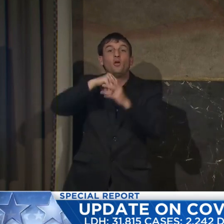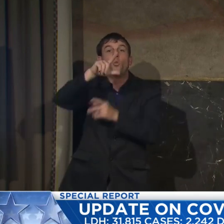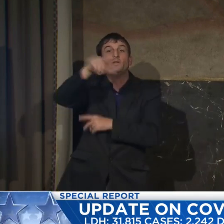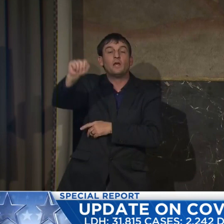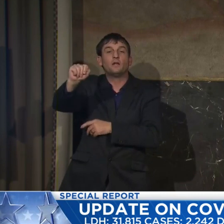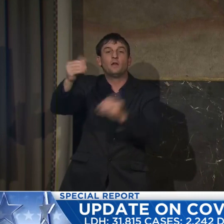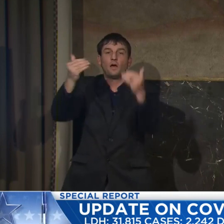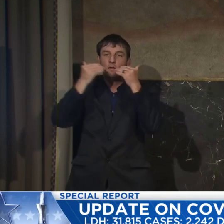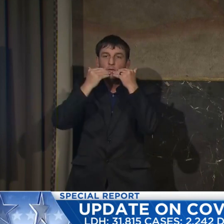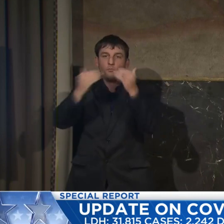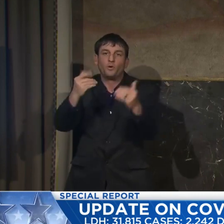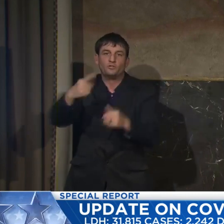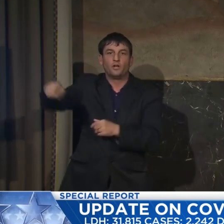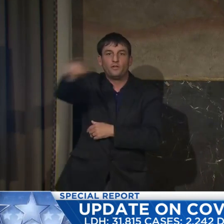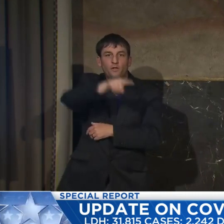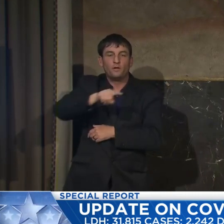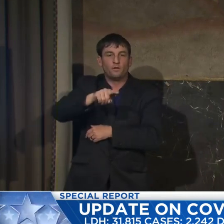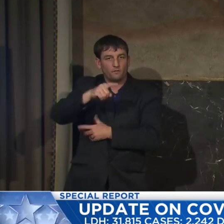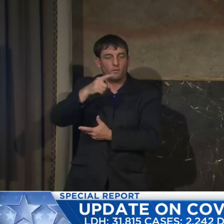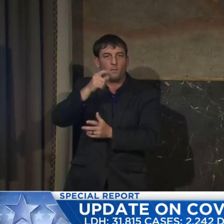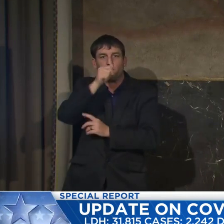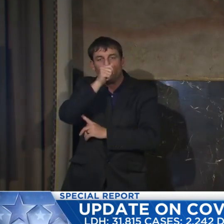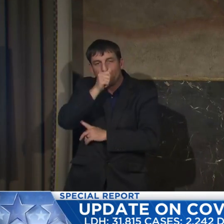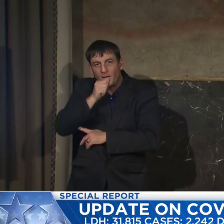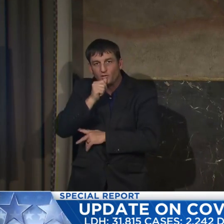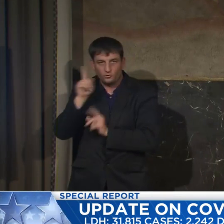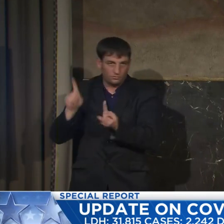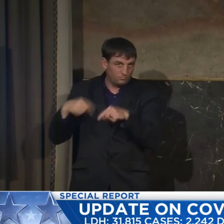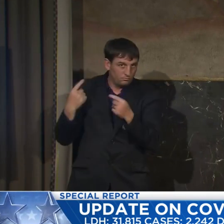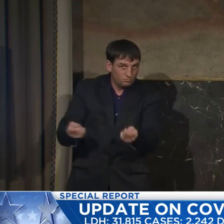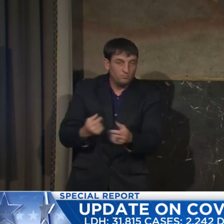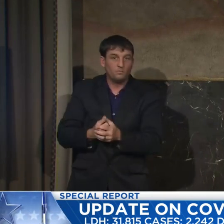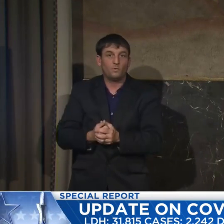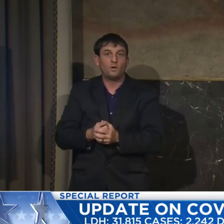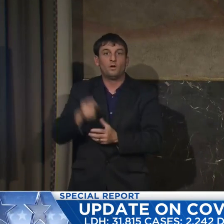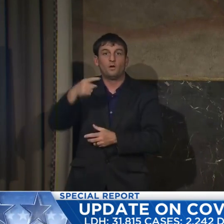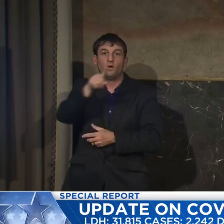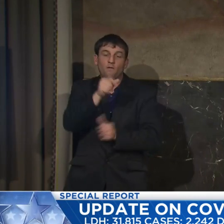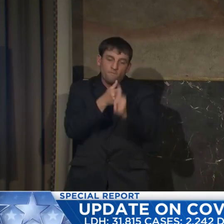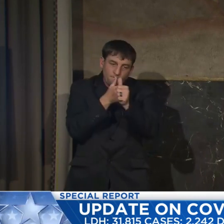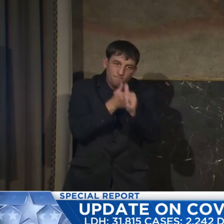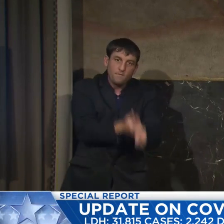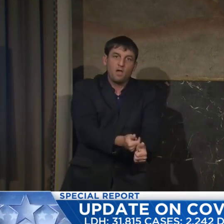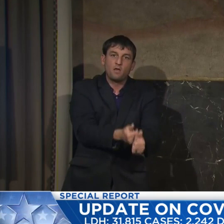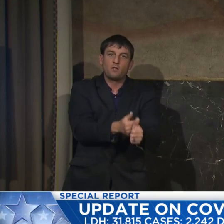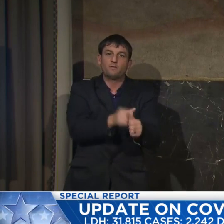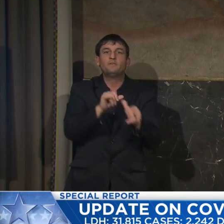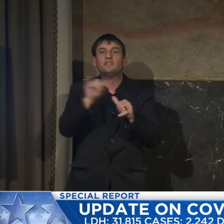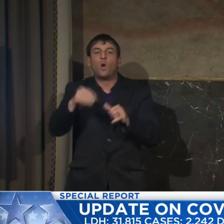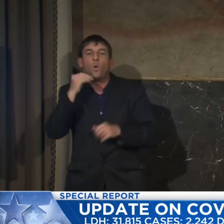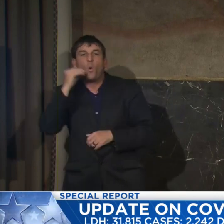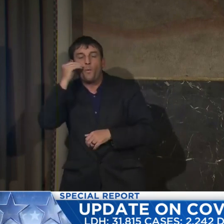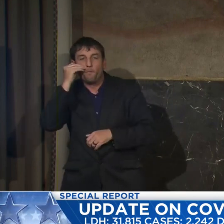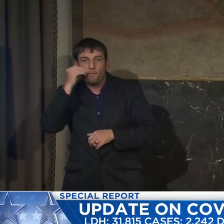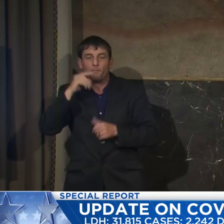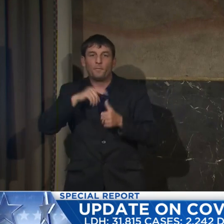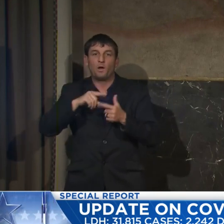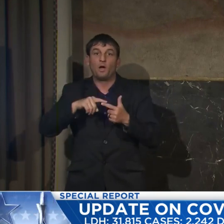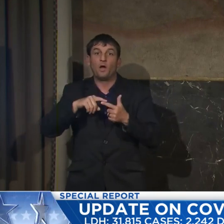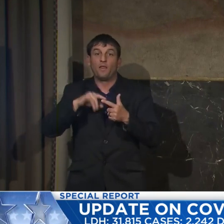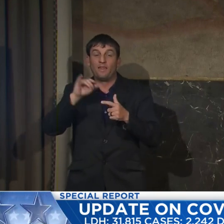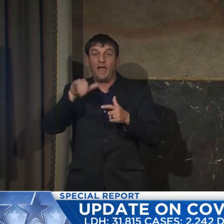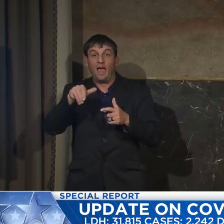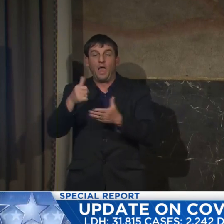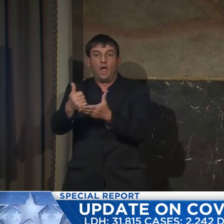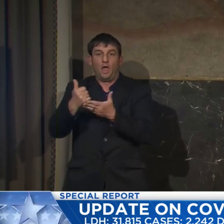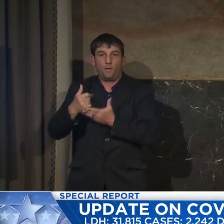appreciate them. For the patience that they've shown, for the compliance with the stay-at-home order, to put us in position where we